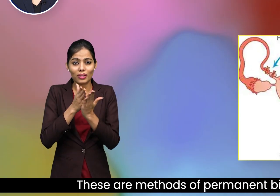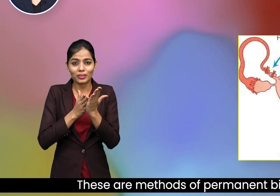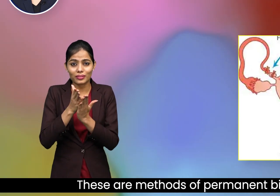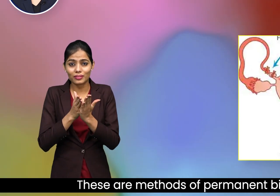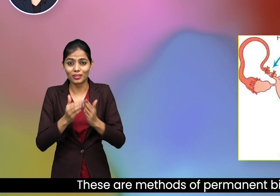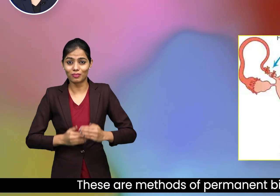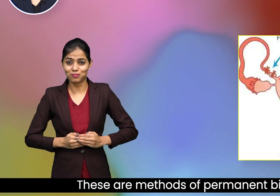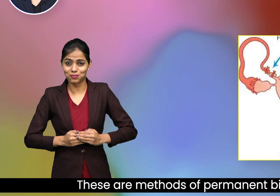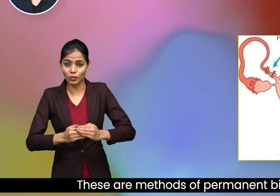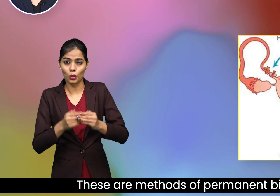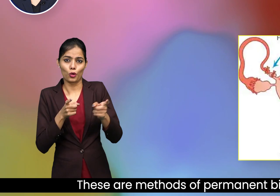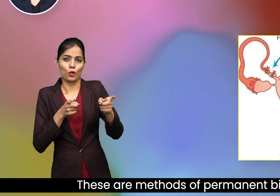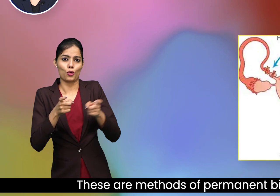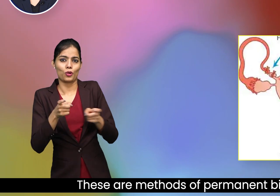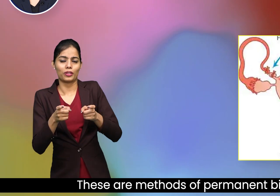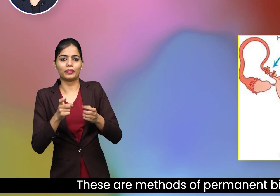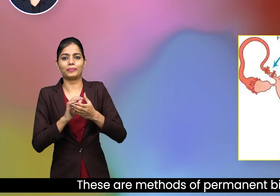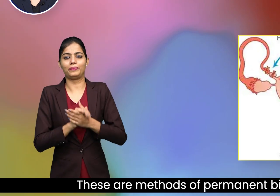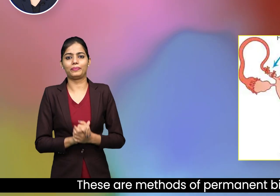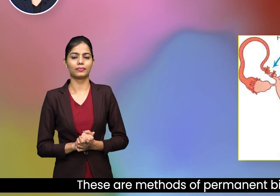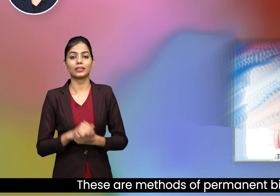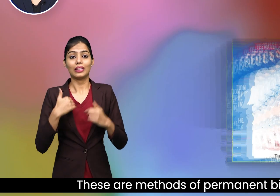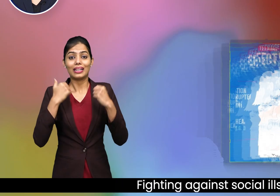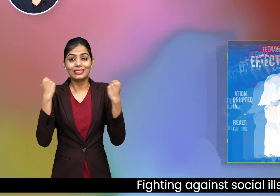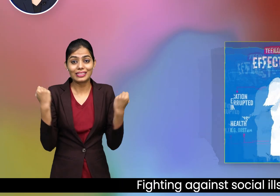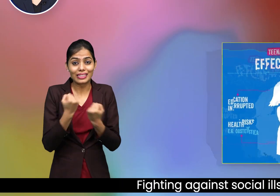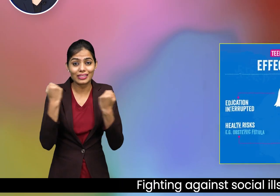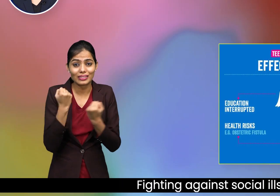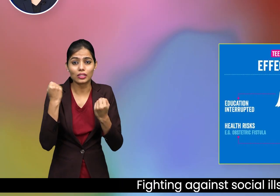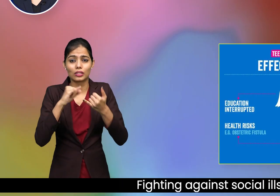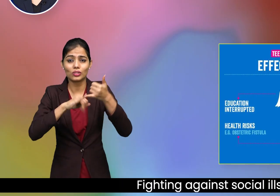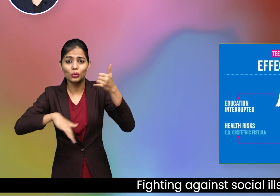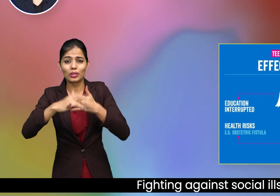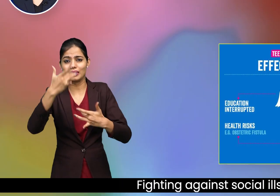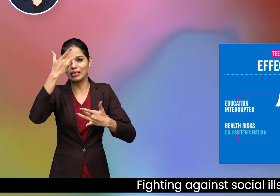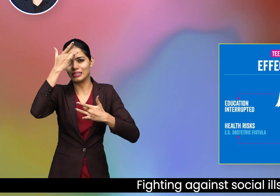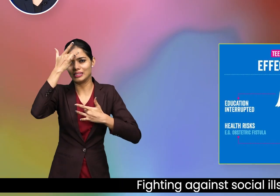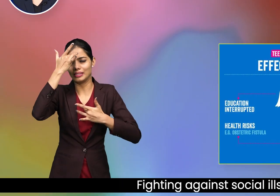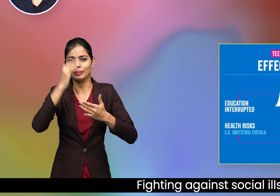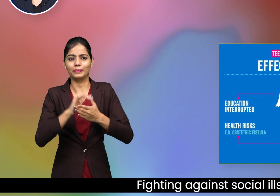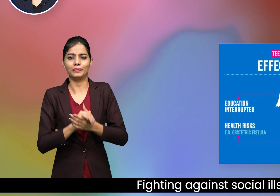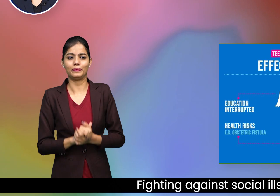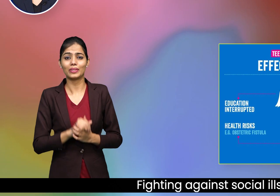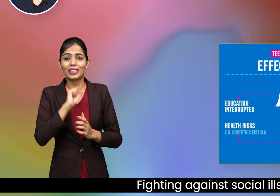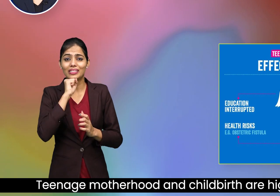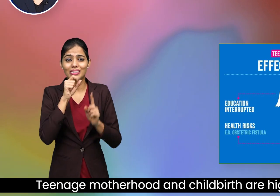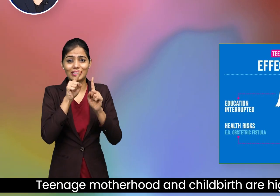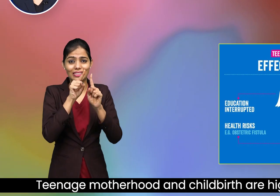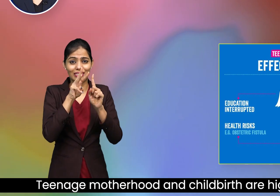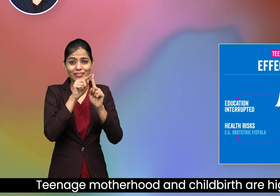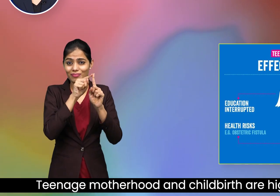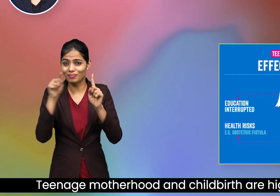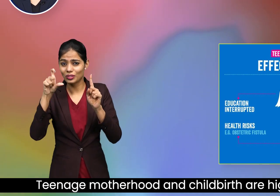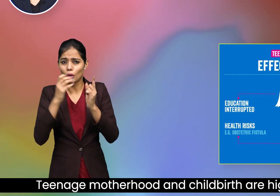These are methods of permanent birth control. Fighting against social ills.